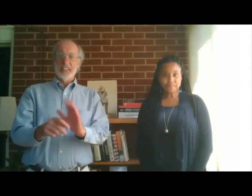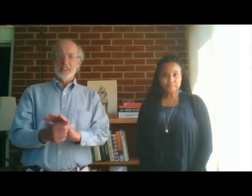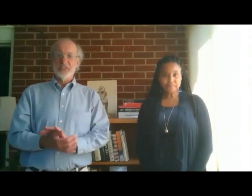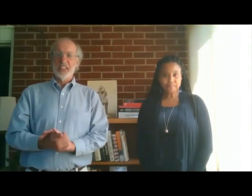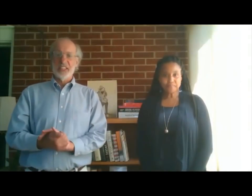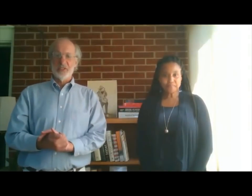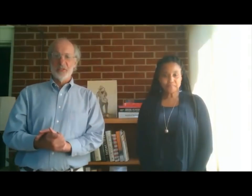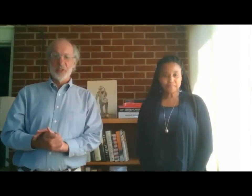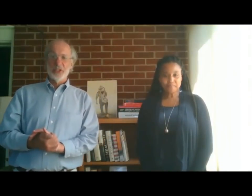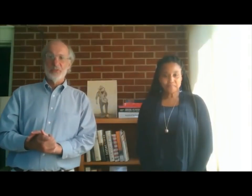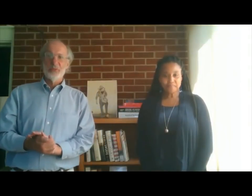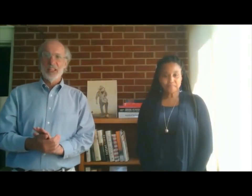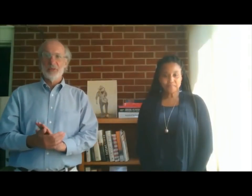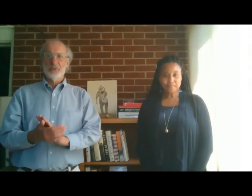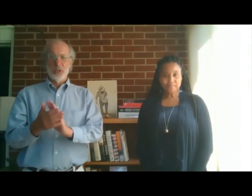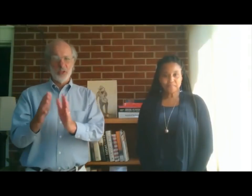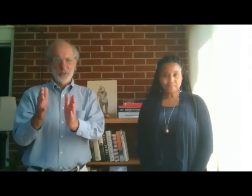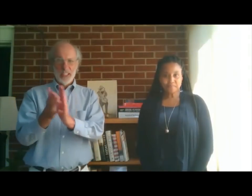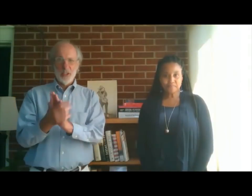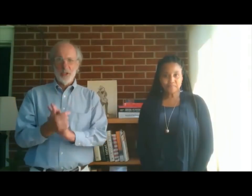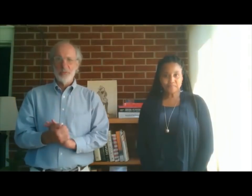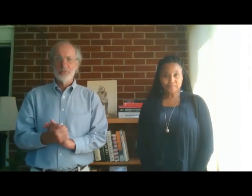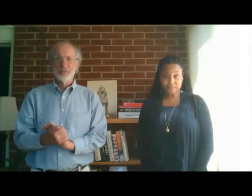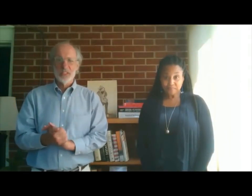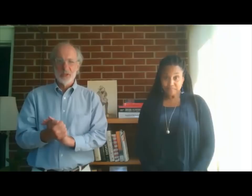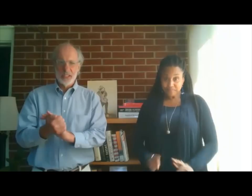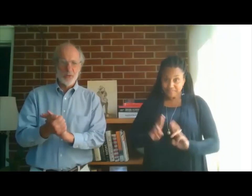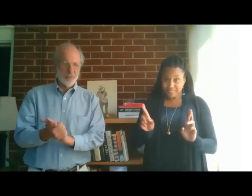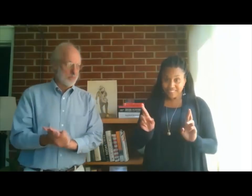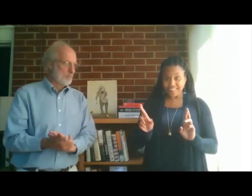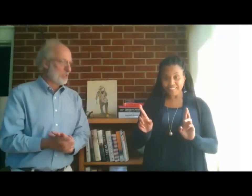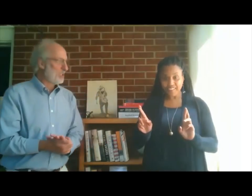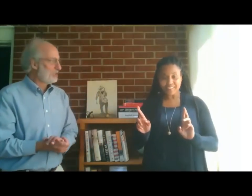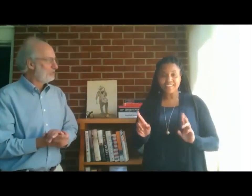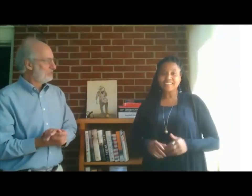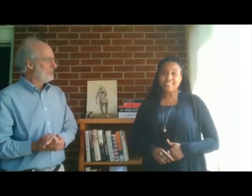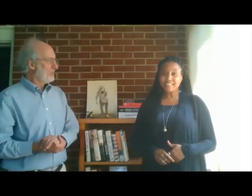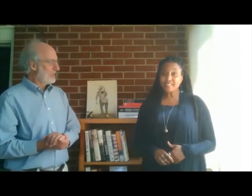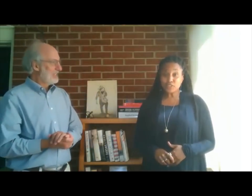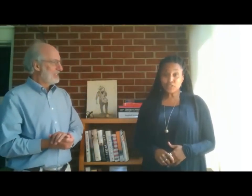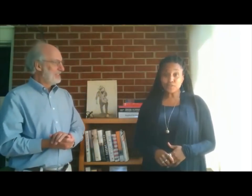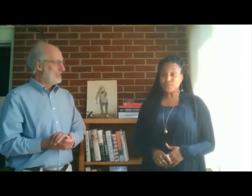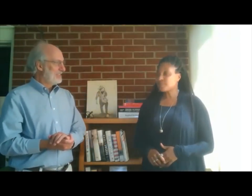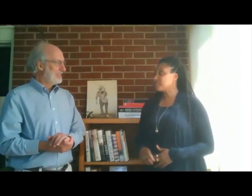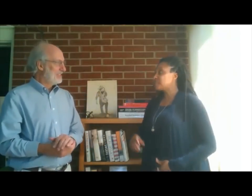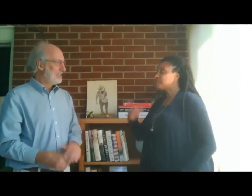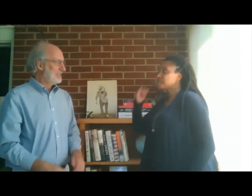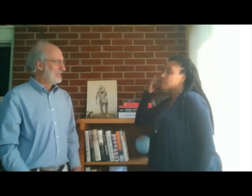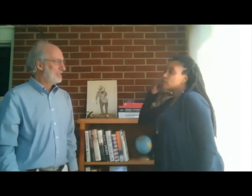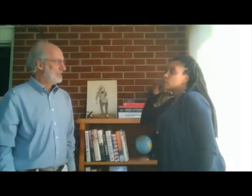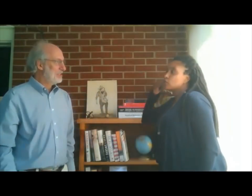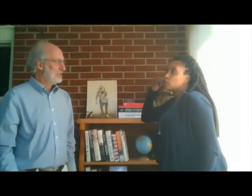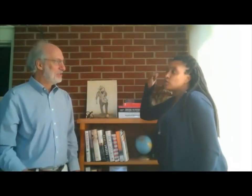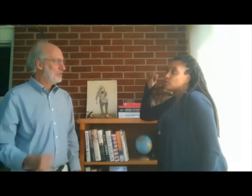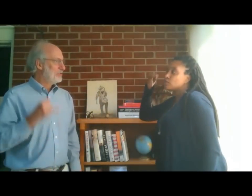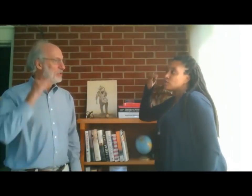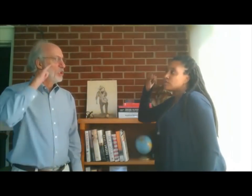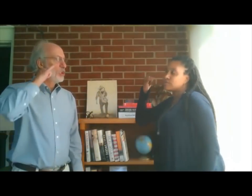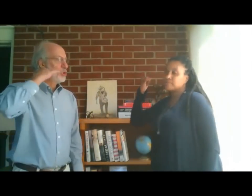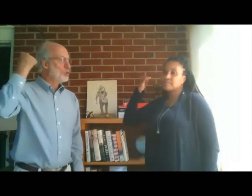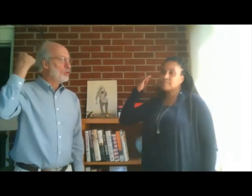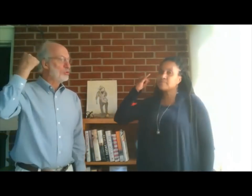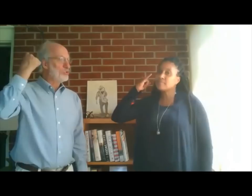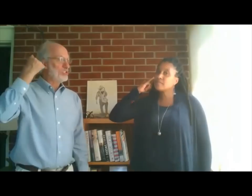next set of signs for you. Are you ready at home? Here we go. Tanya? Next is juice.